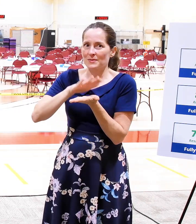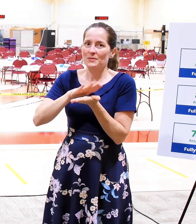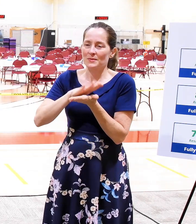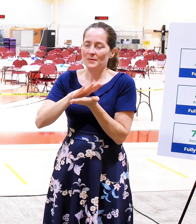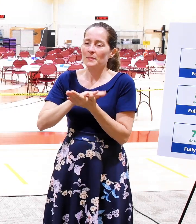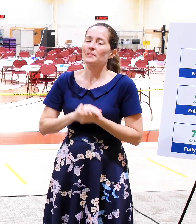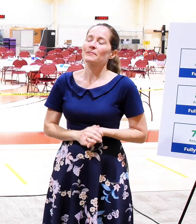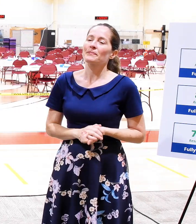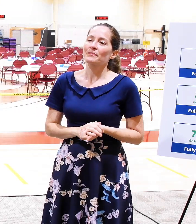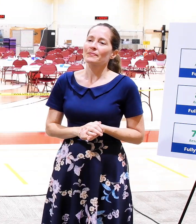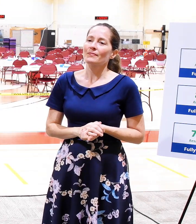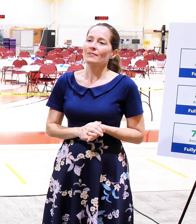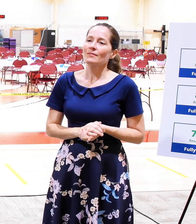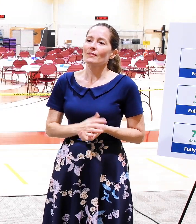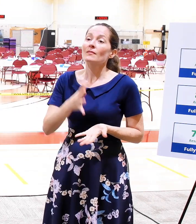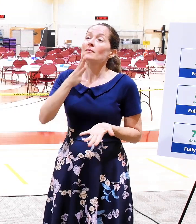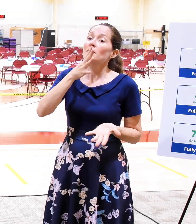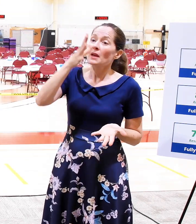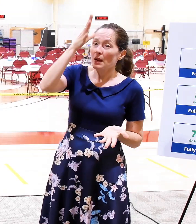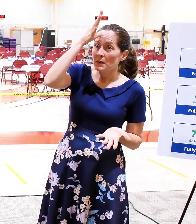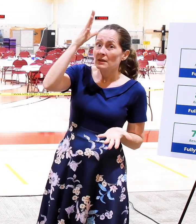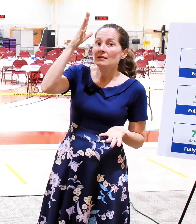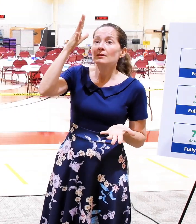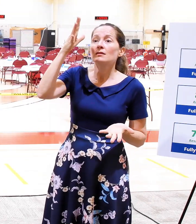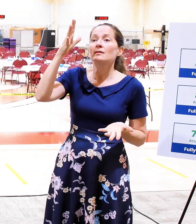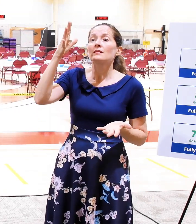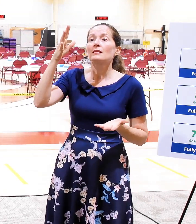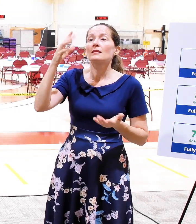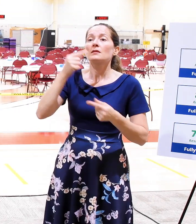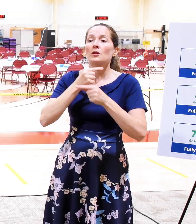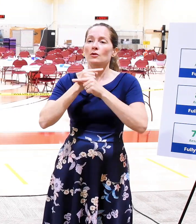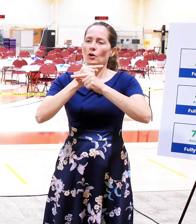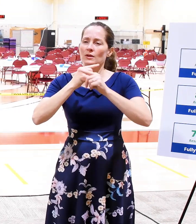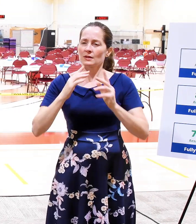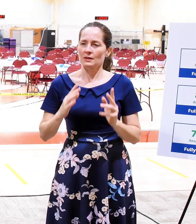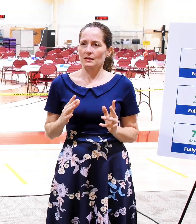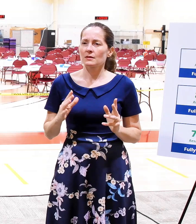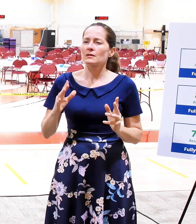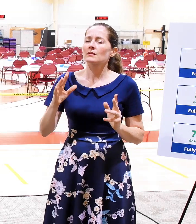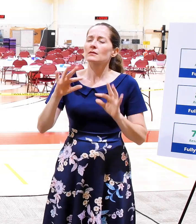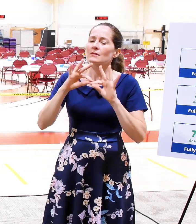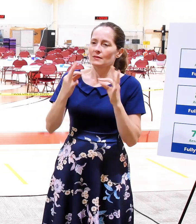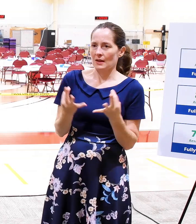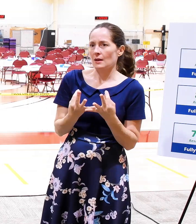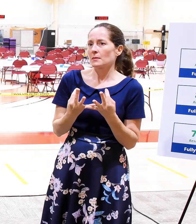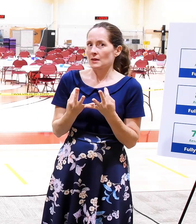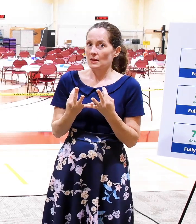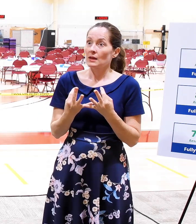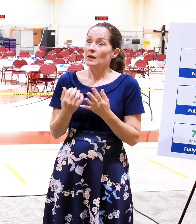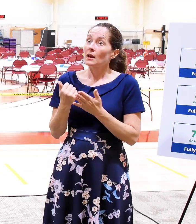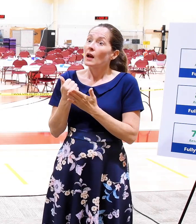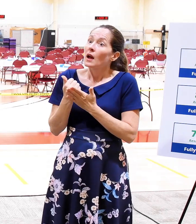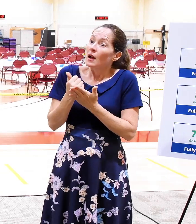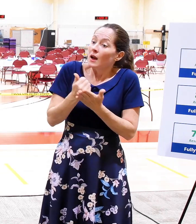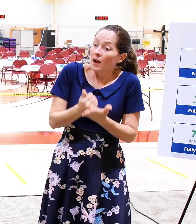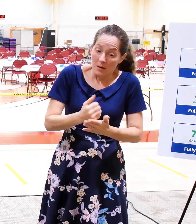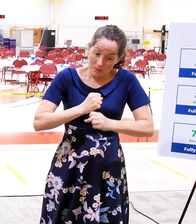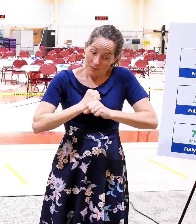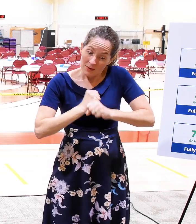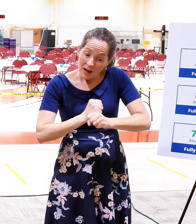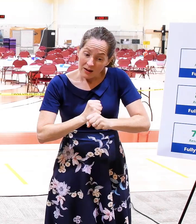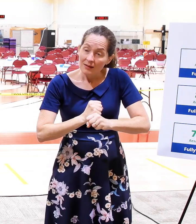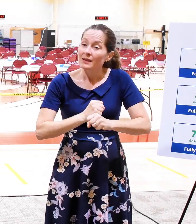Parents and guardians getting vaccinated helps protect those who are under 12 and not yet